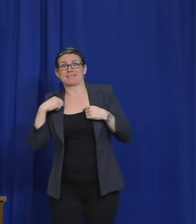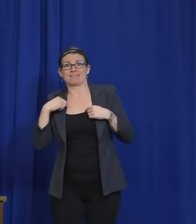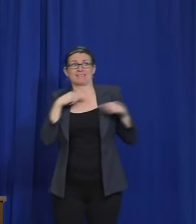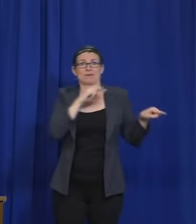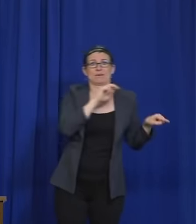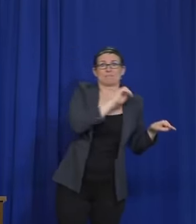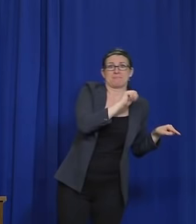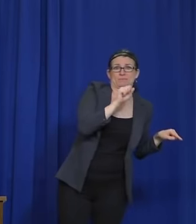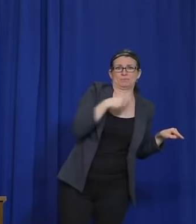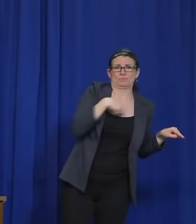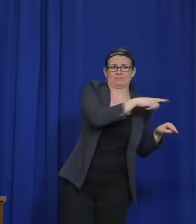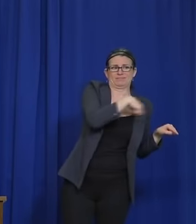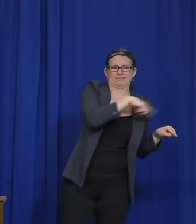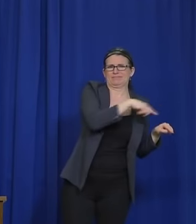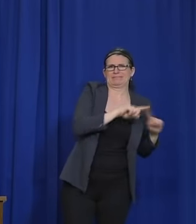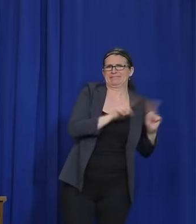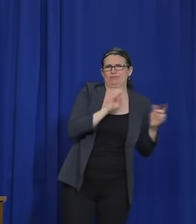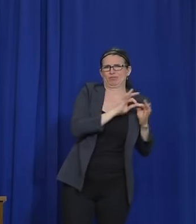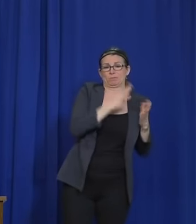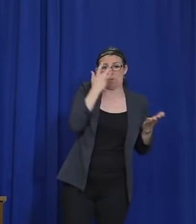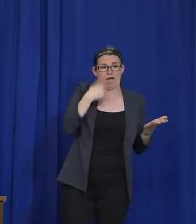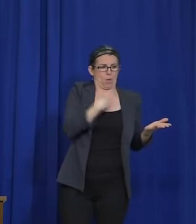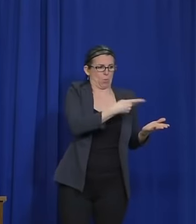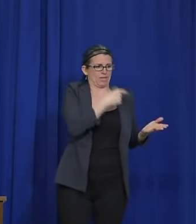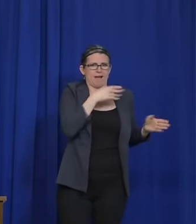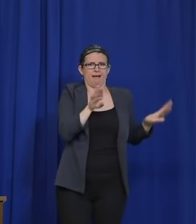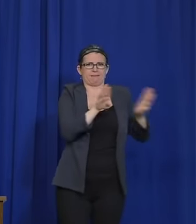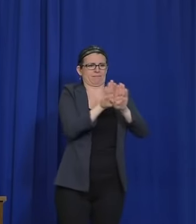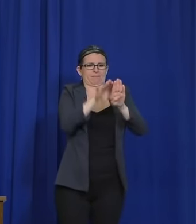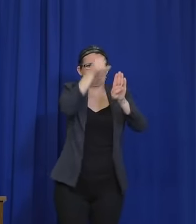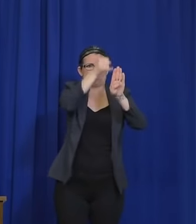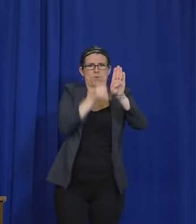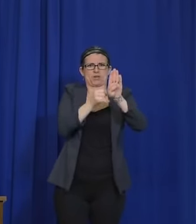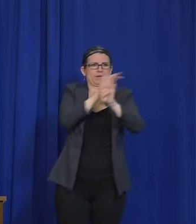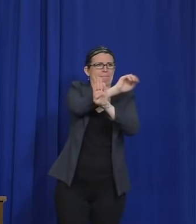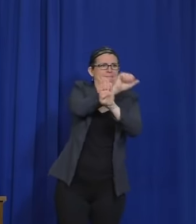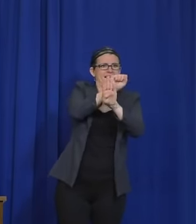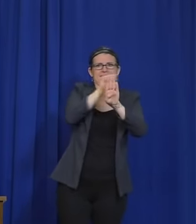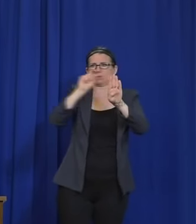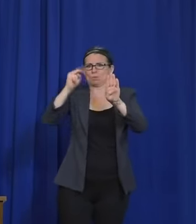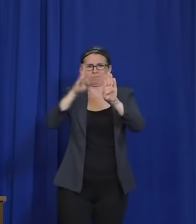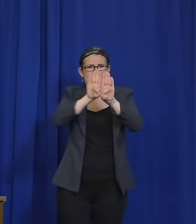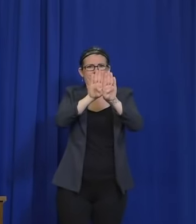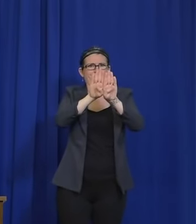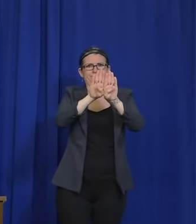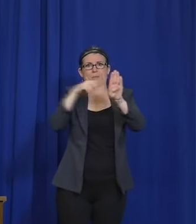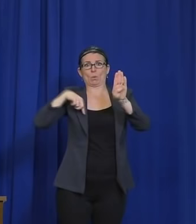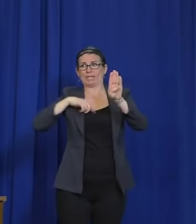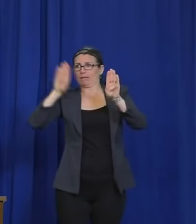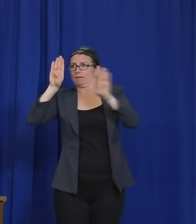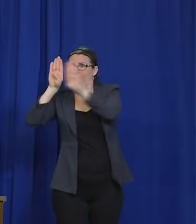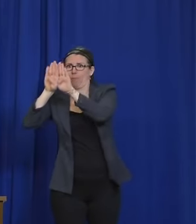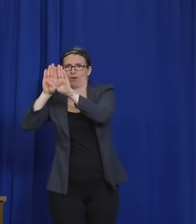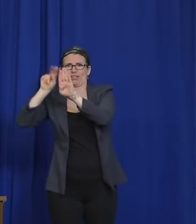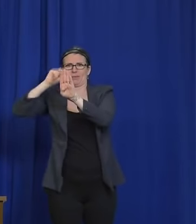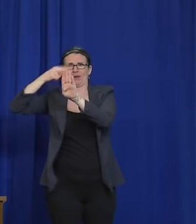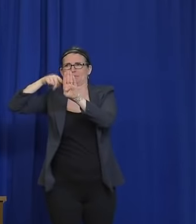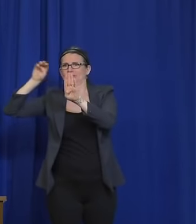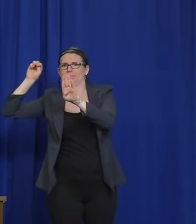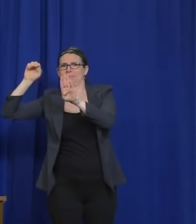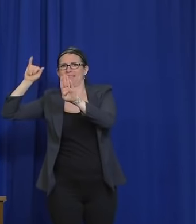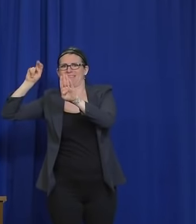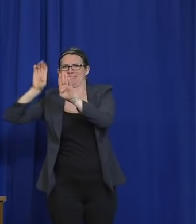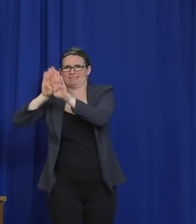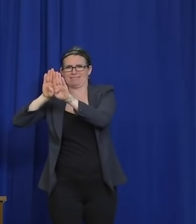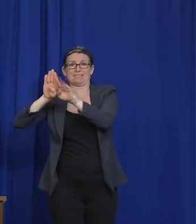Sununu mentioned that 80,000 people commute every day. 80,000 people commute from southern New Hampshire to Boston, the Boston